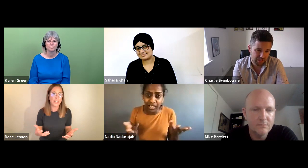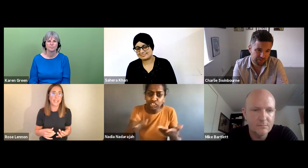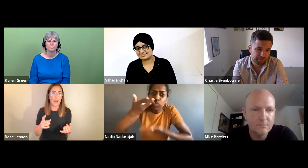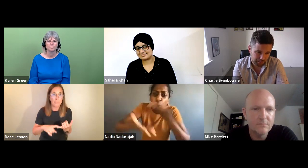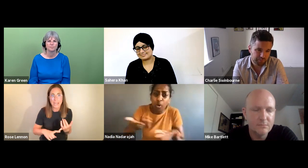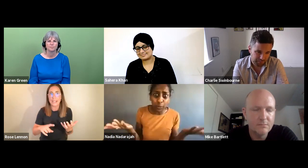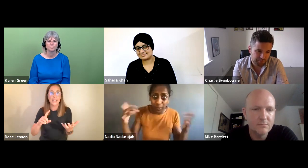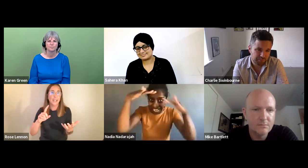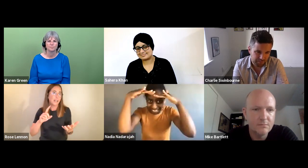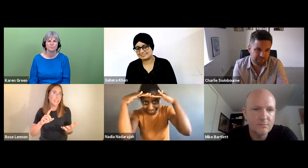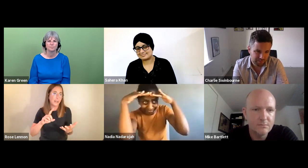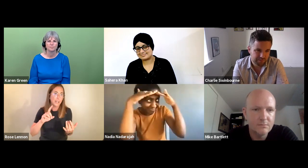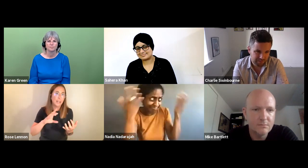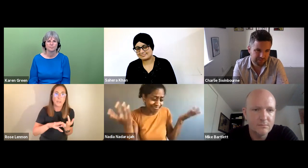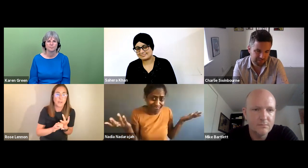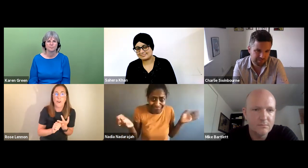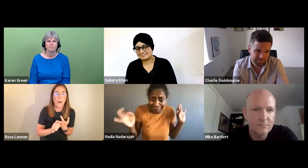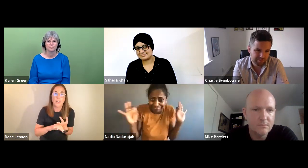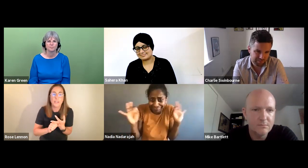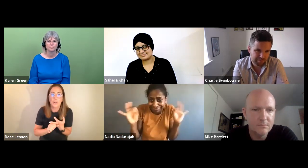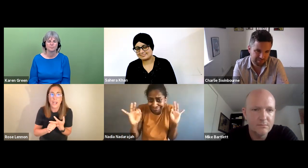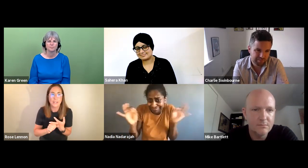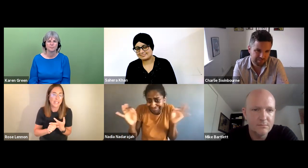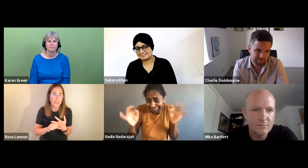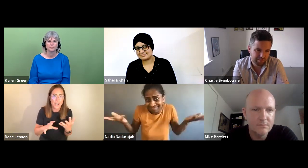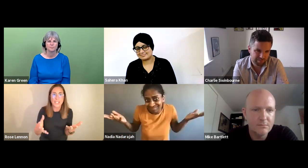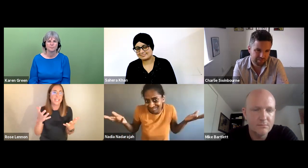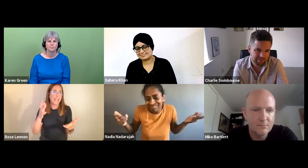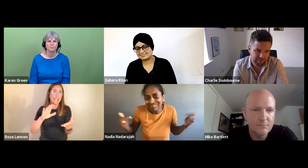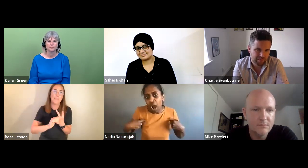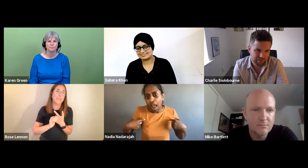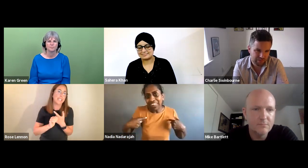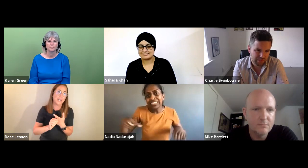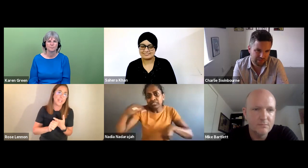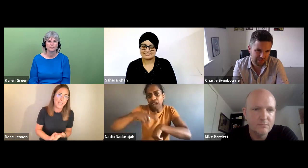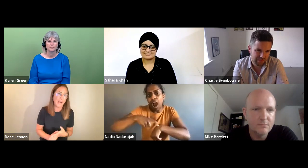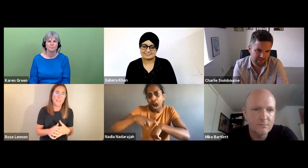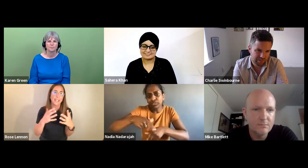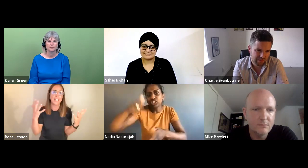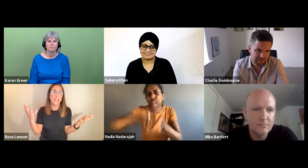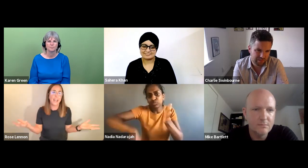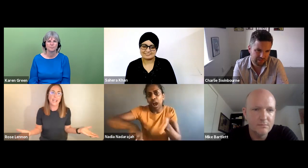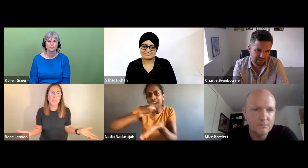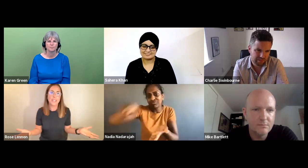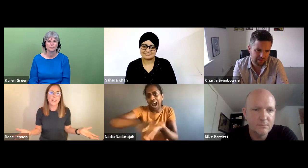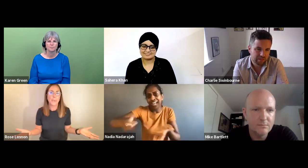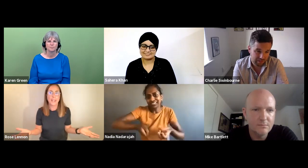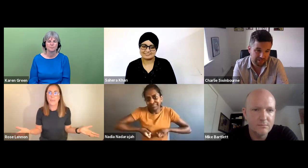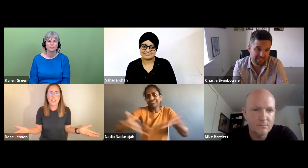writers that are me? Or, ethnic diversity, somebody who was deaf. There was